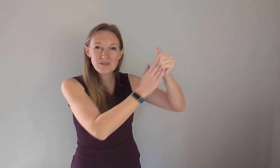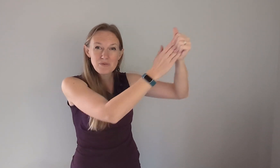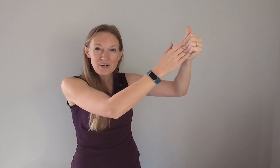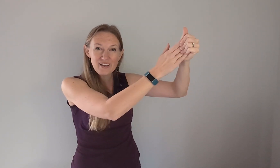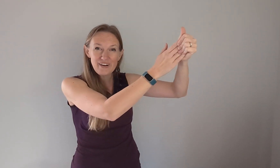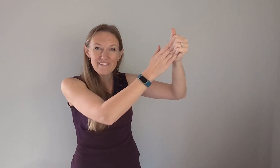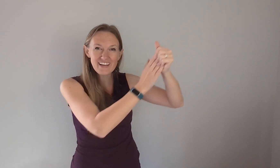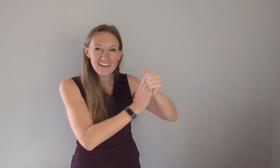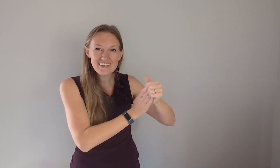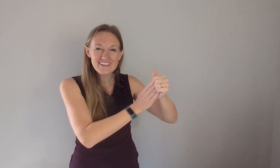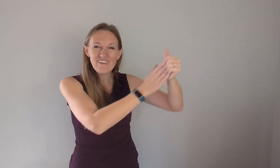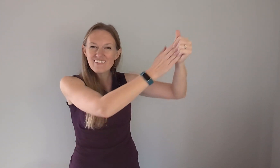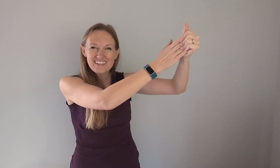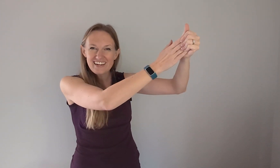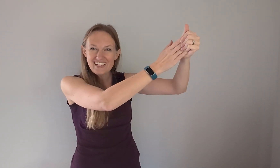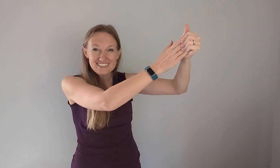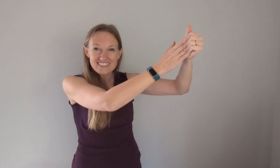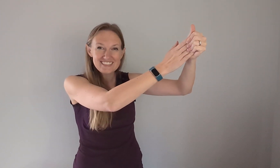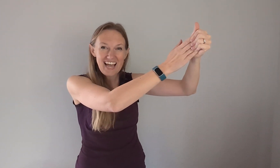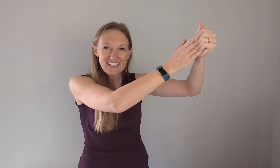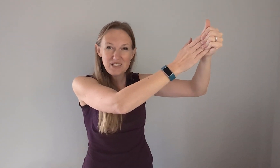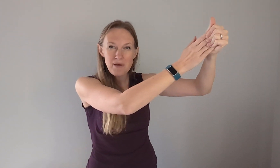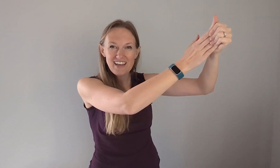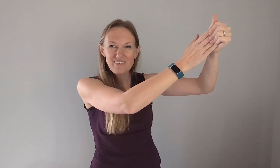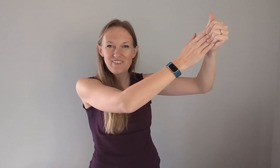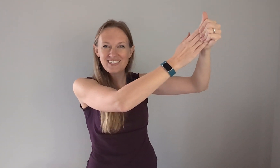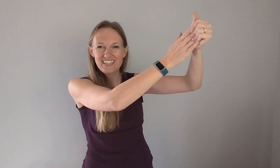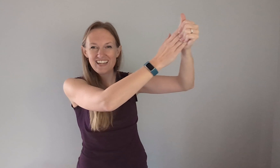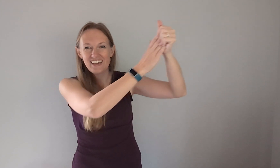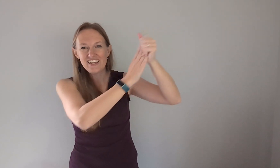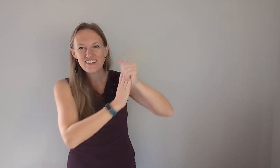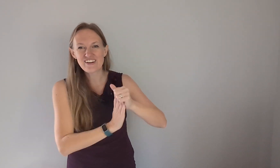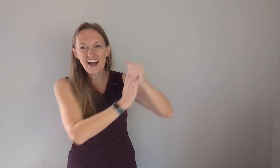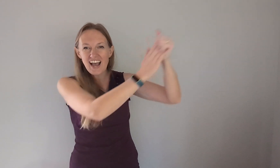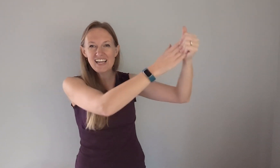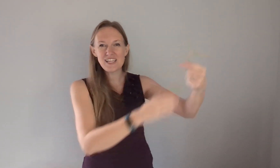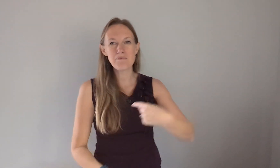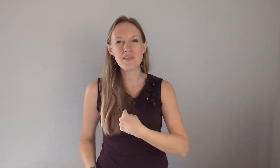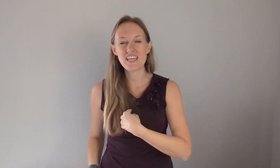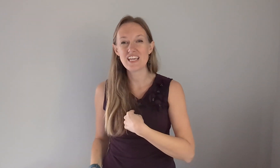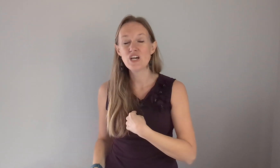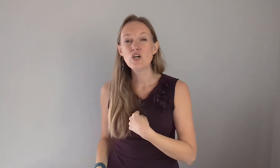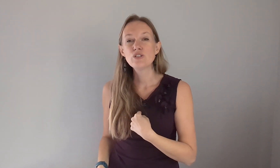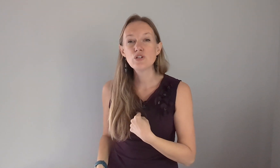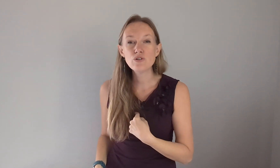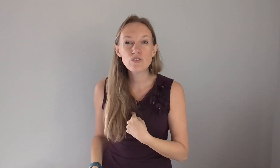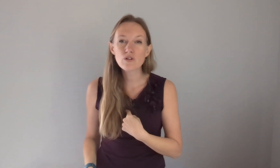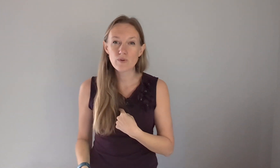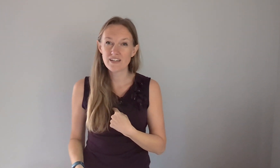someone where to go. Okay, holding their hand is exactly the path we want to take. You're guiding me to your